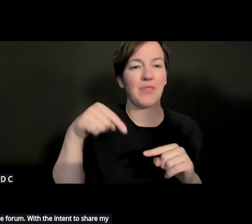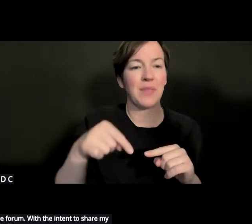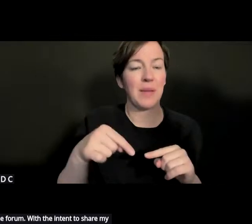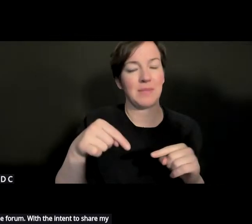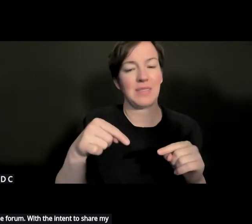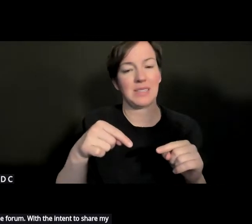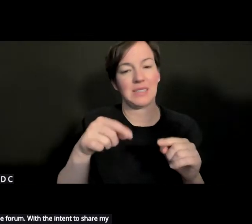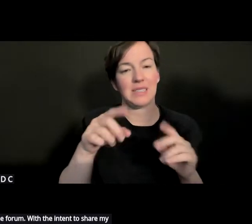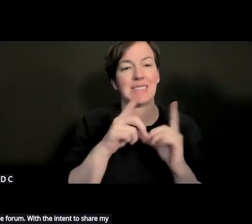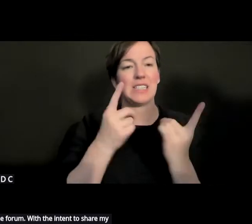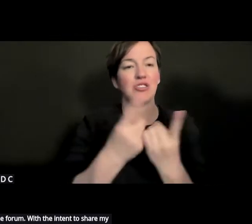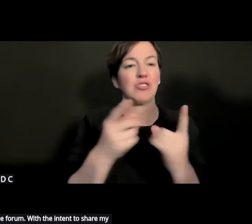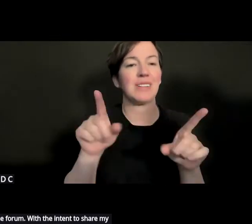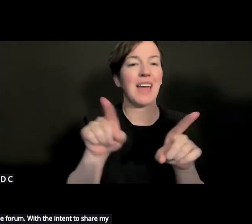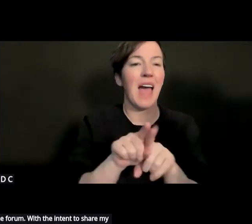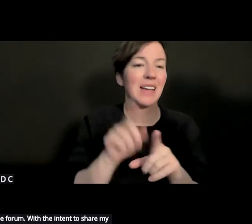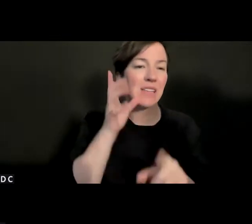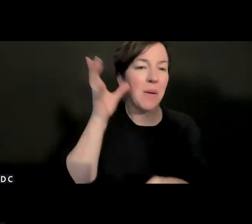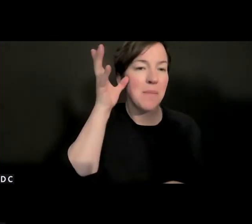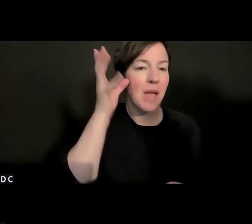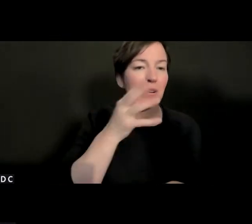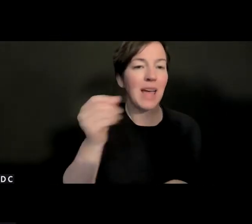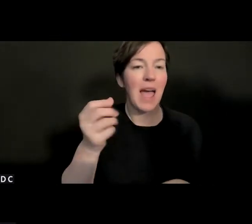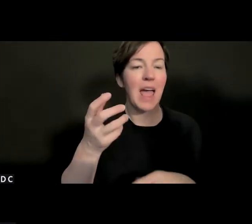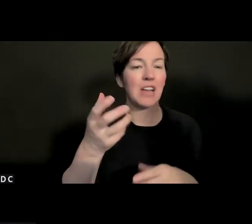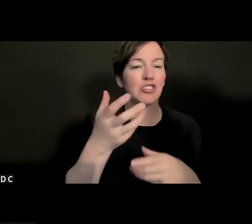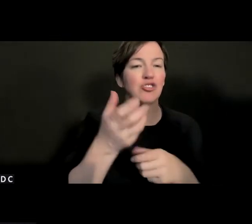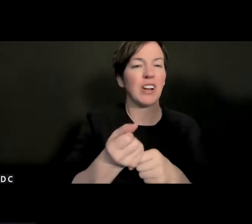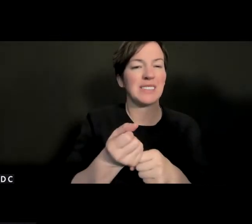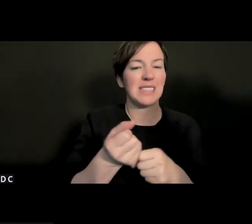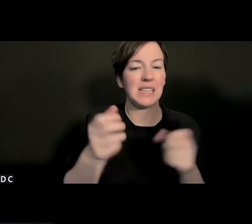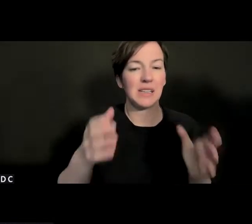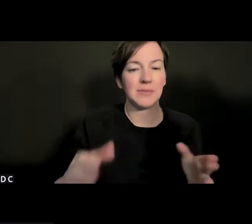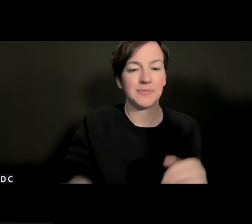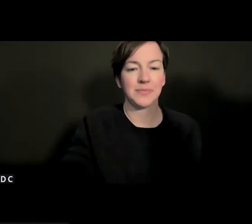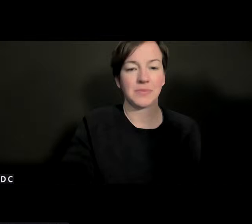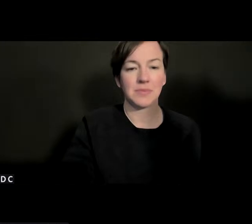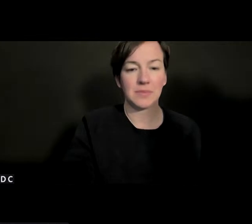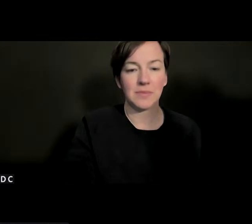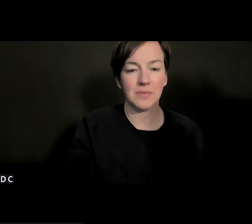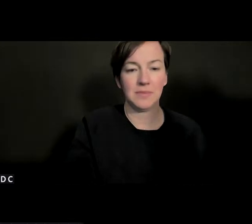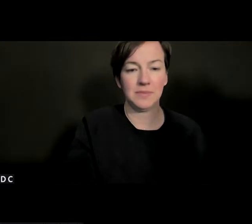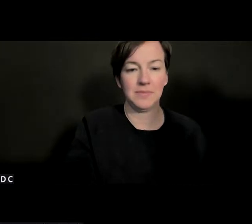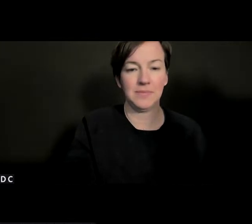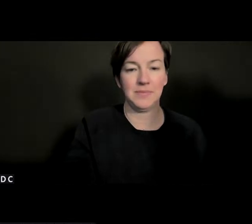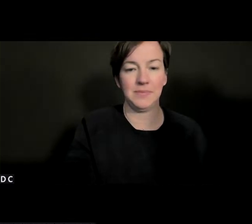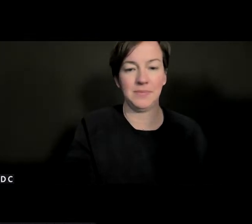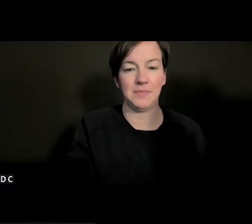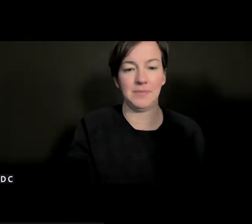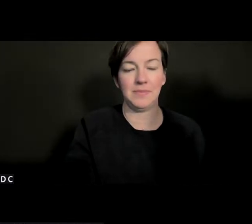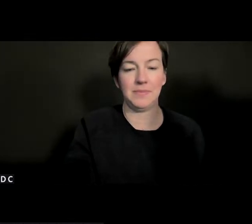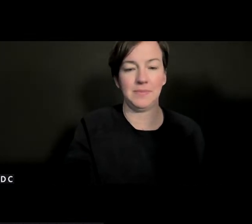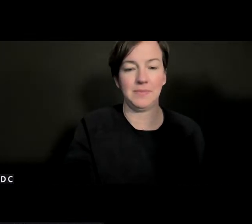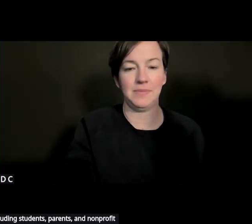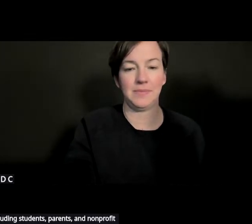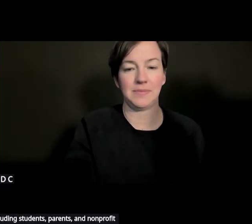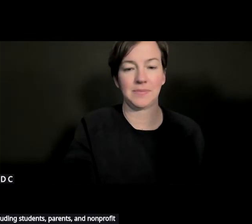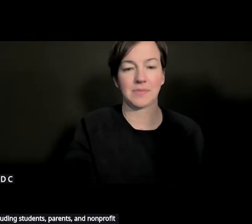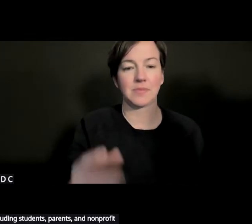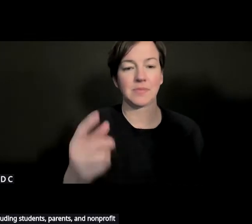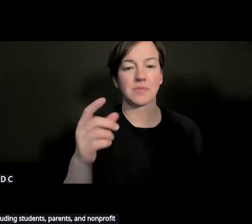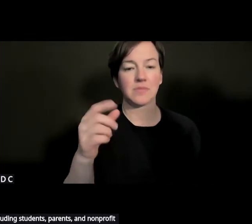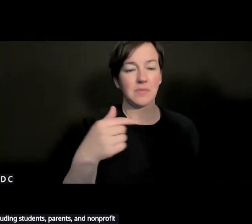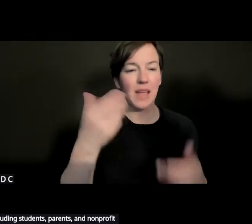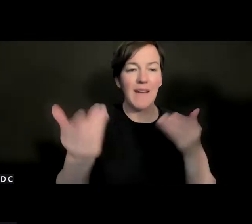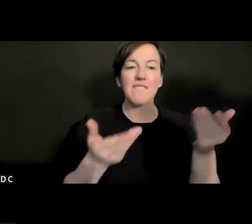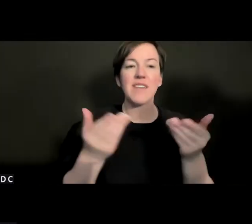trustee. The forum had a variety of speakers, including students, parents, and nonprofit advocates, and I invite